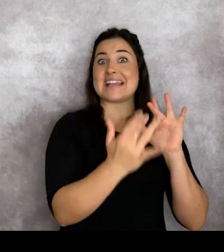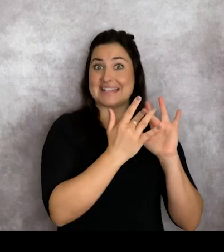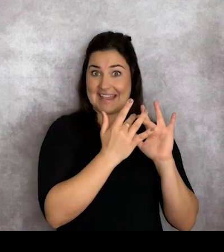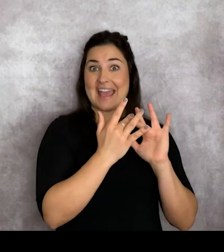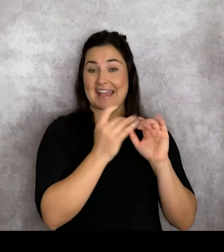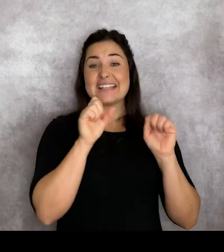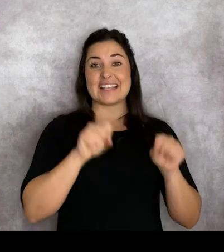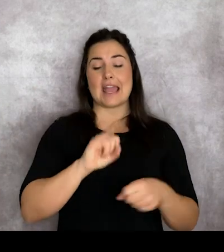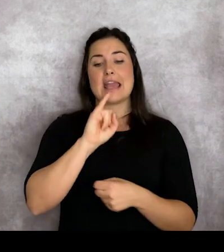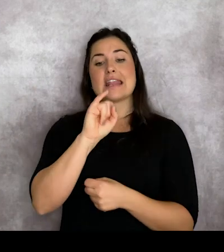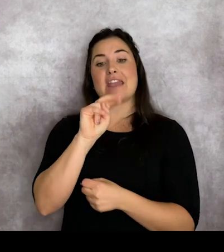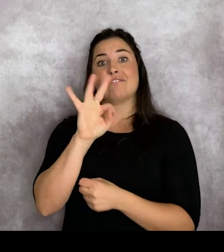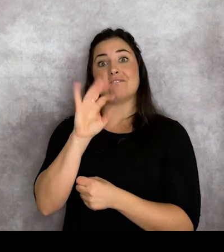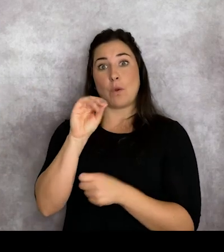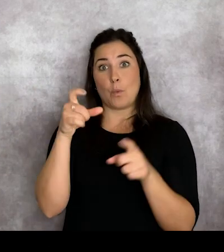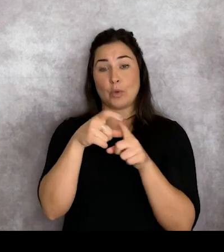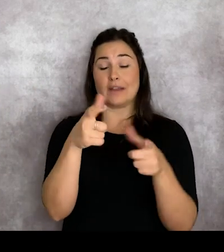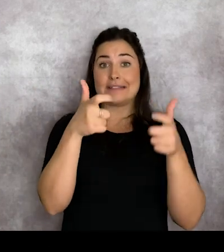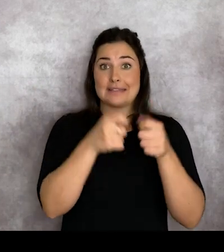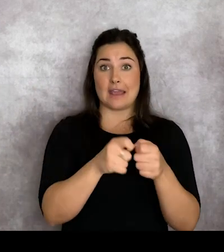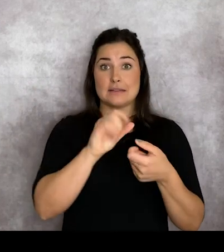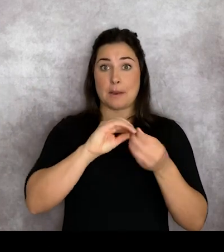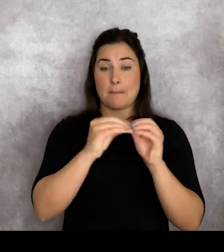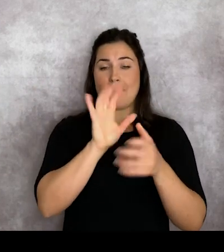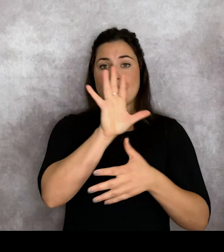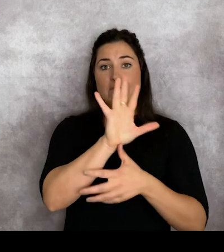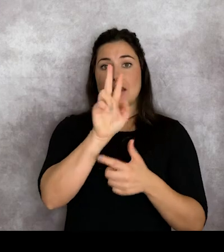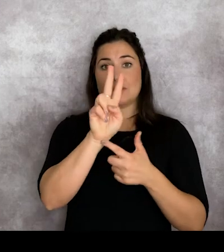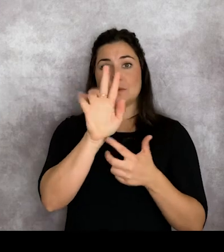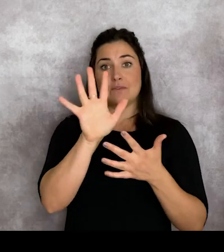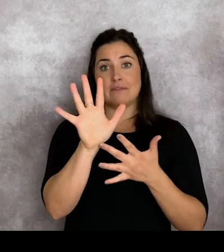by texting info to 52525 or visit